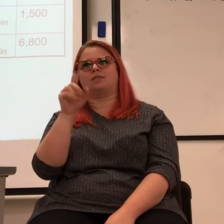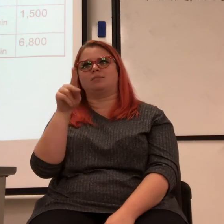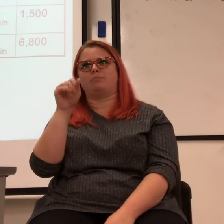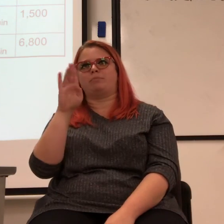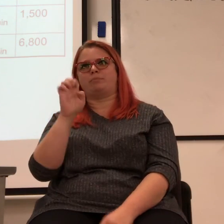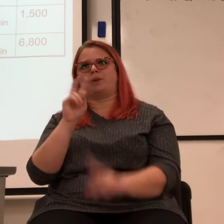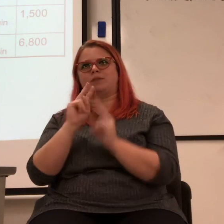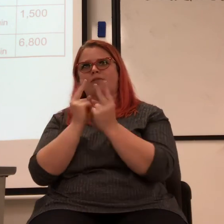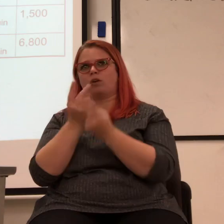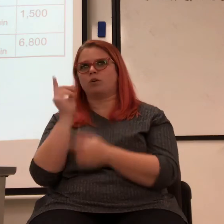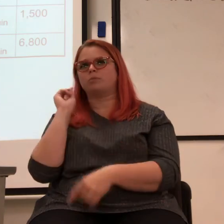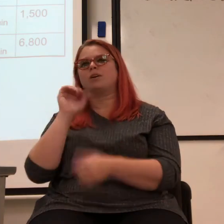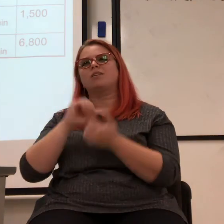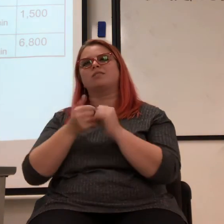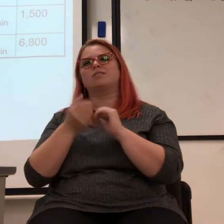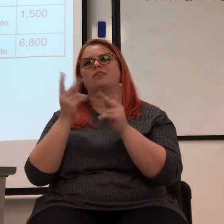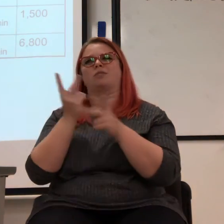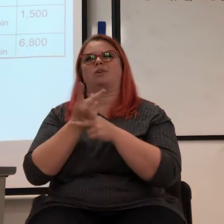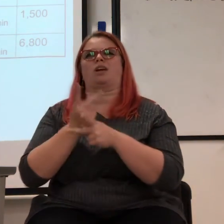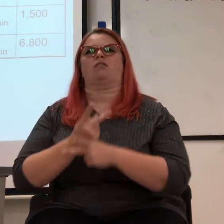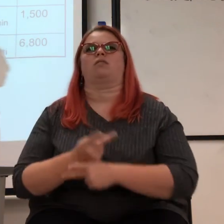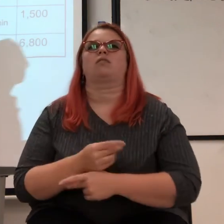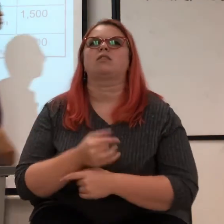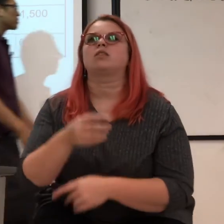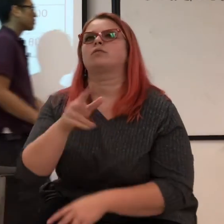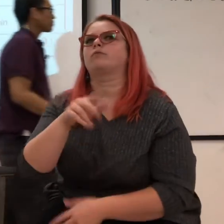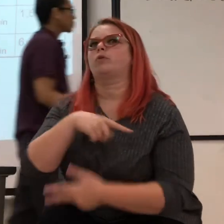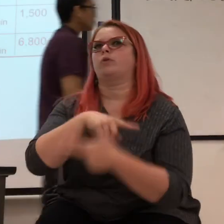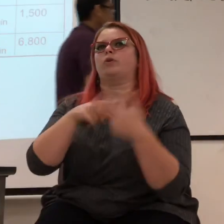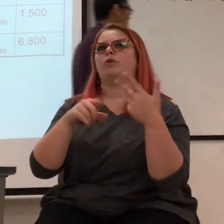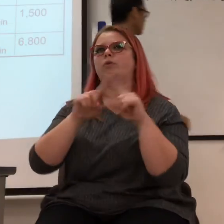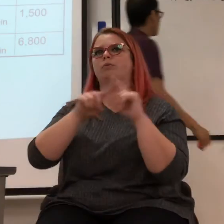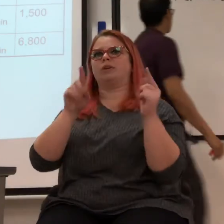how it's done under three conditions.